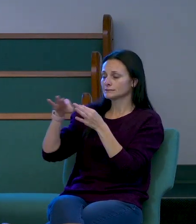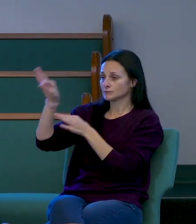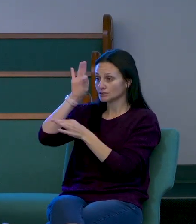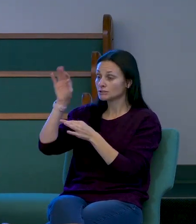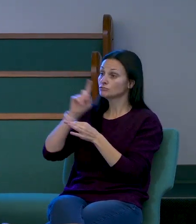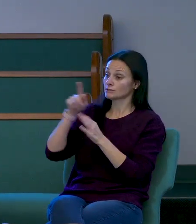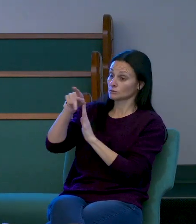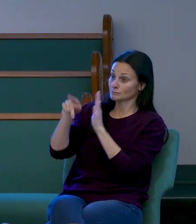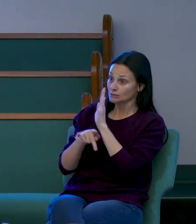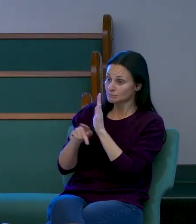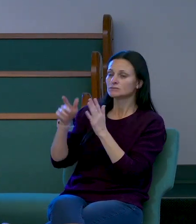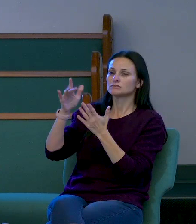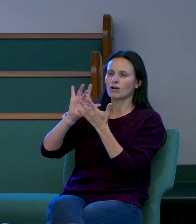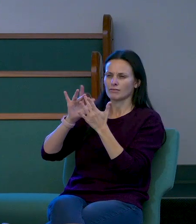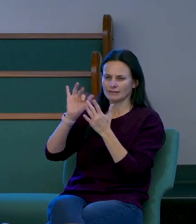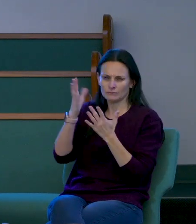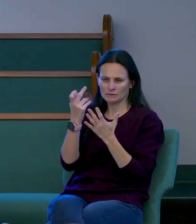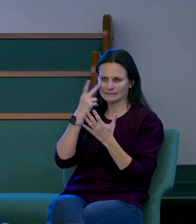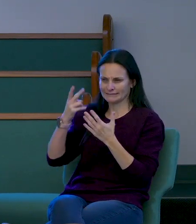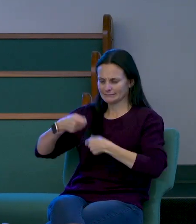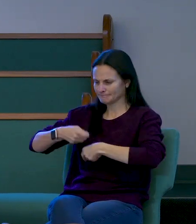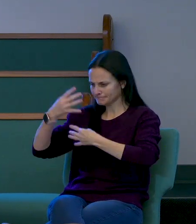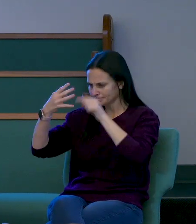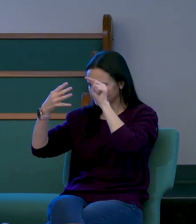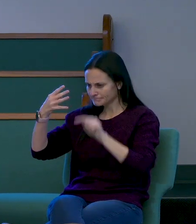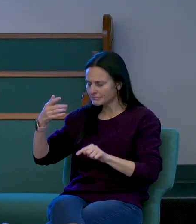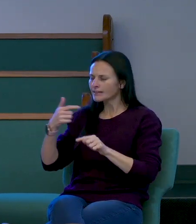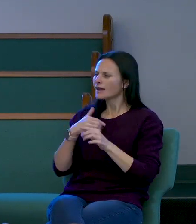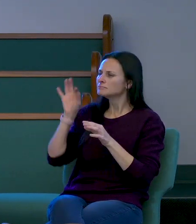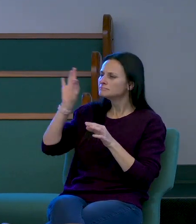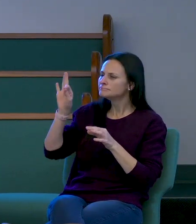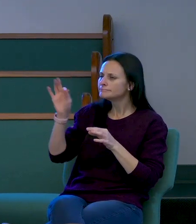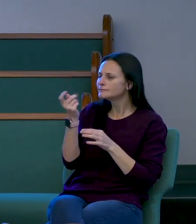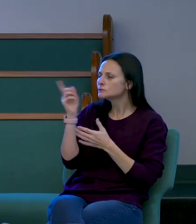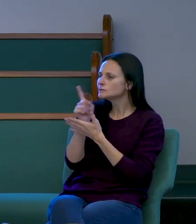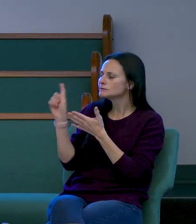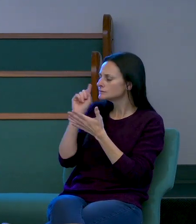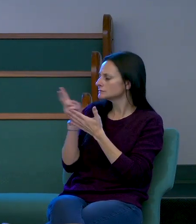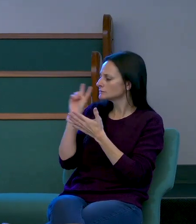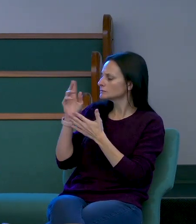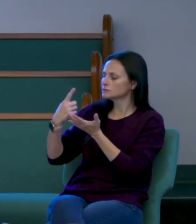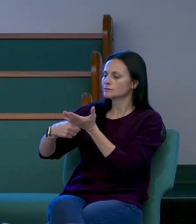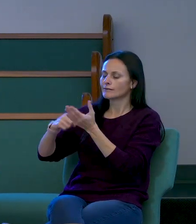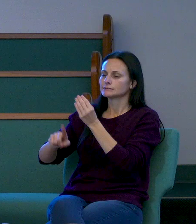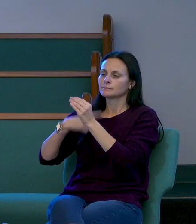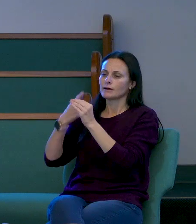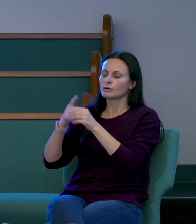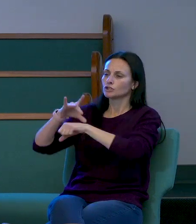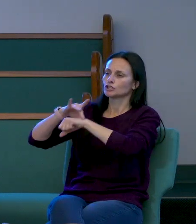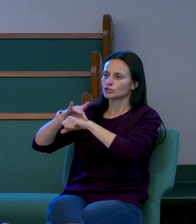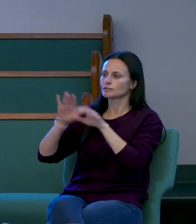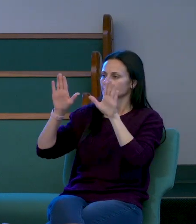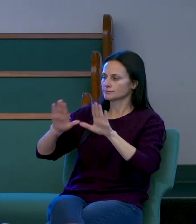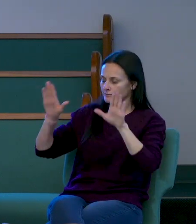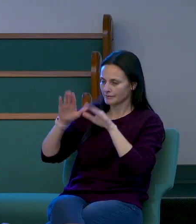principles, they are online if you want to look them up. I preached on them a couple weeks ago when I talked about